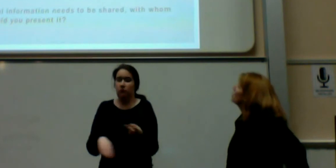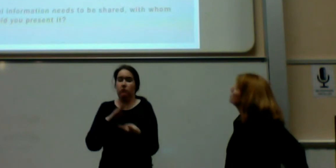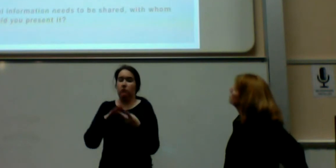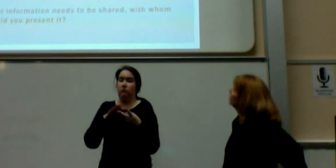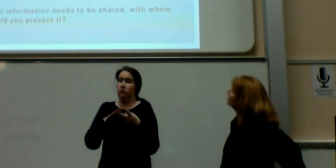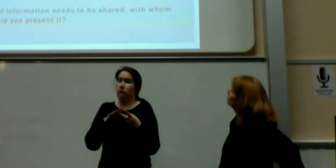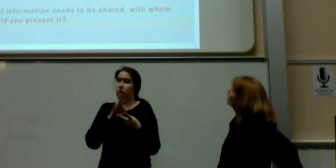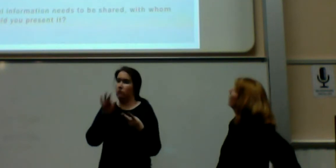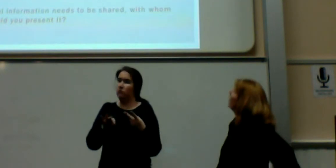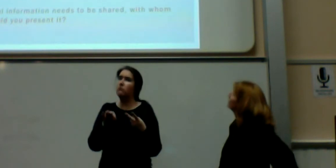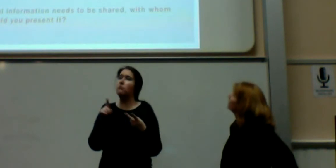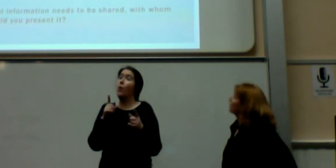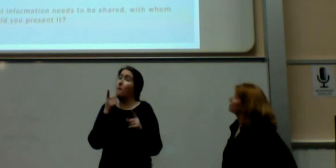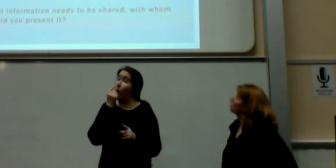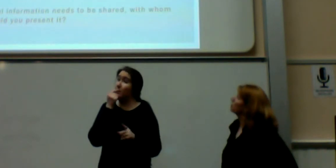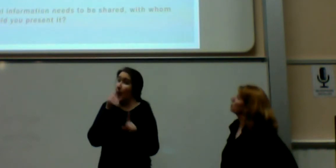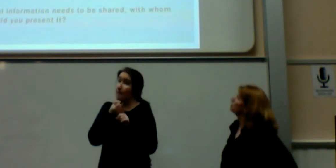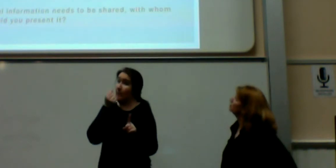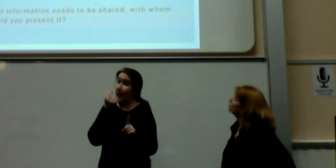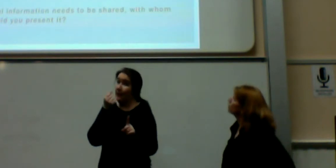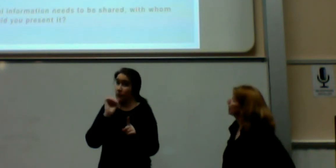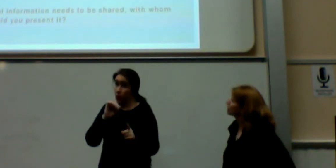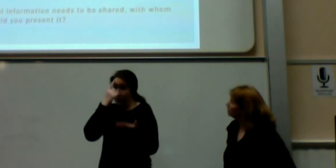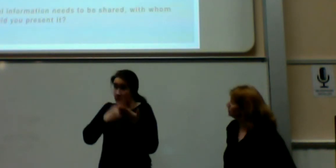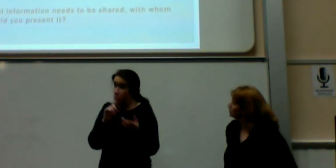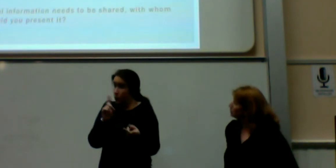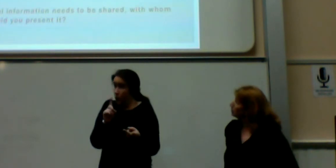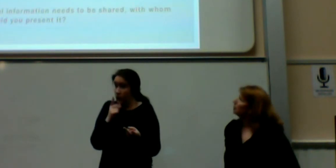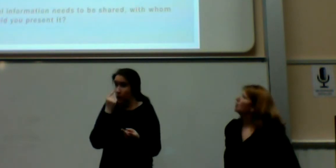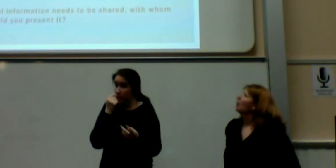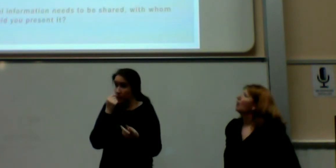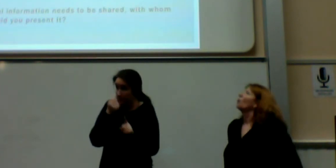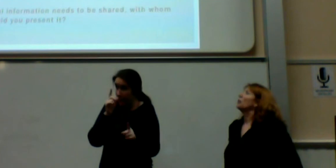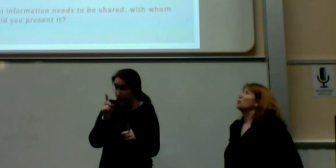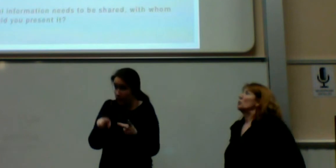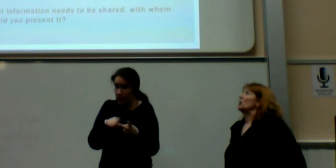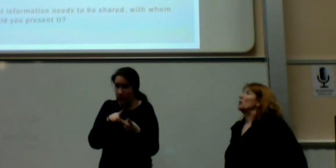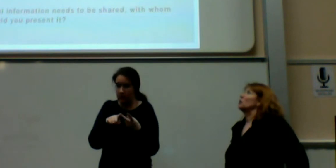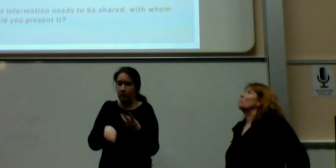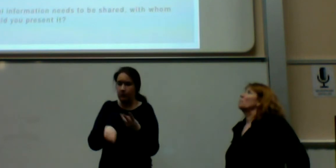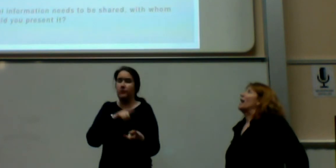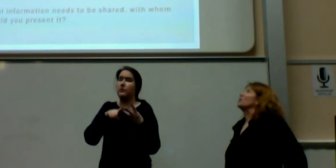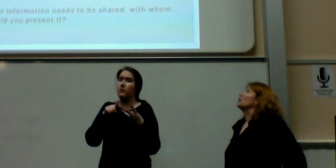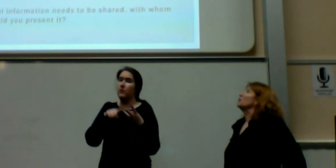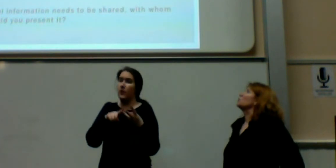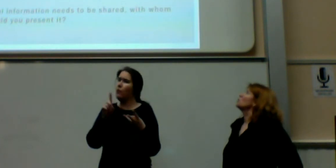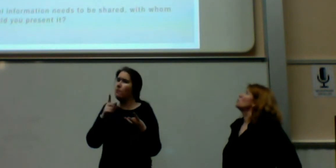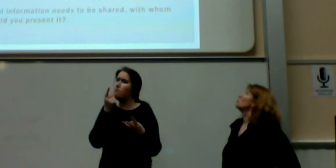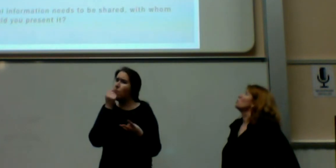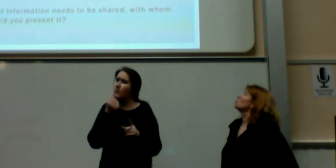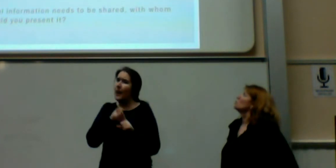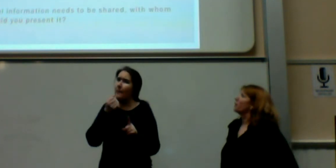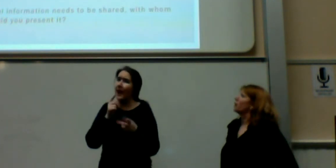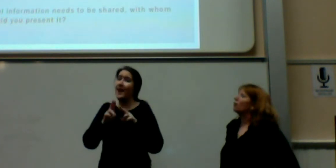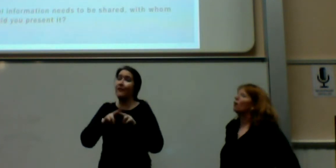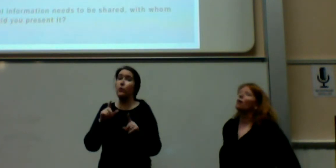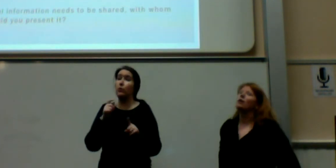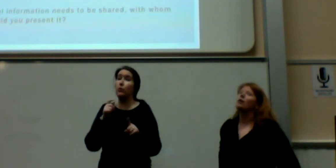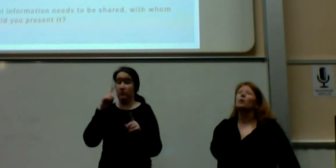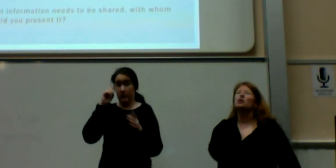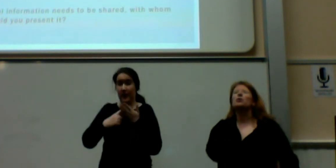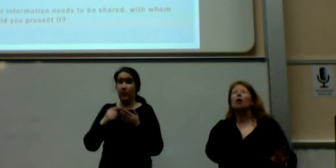What is the potential impact of that choice or action? What is the potential impact if you choose to do nothing at